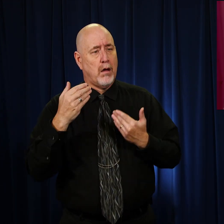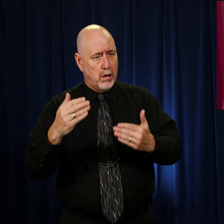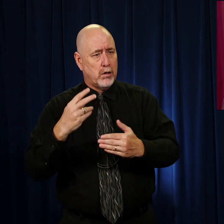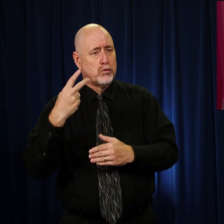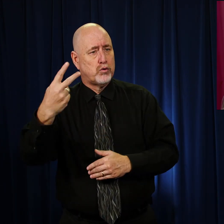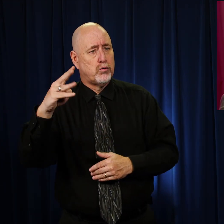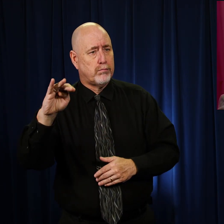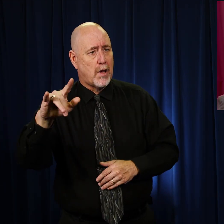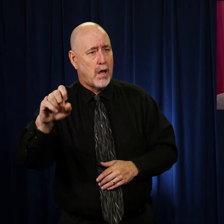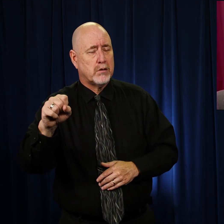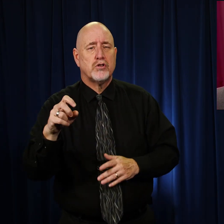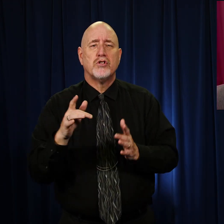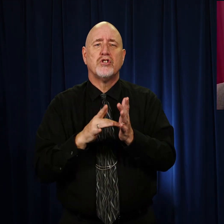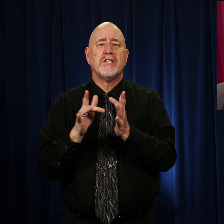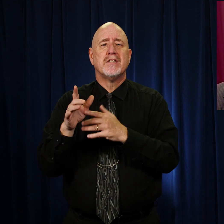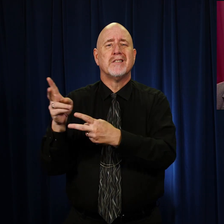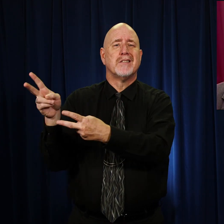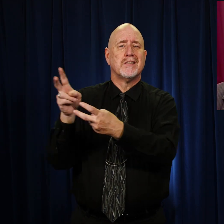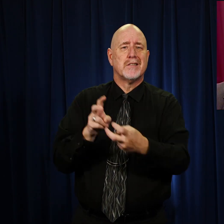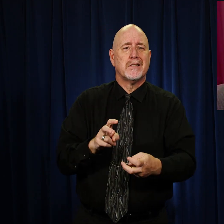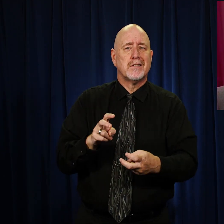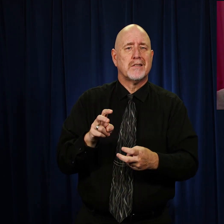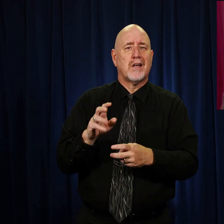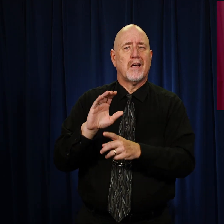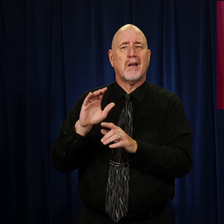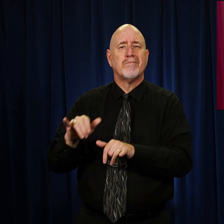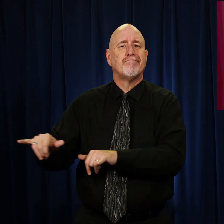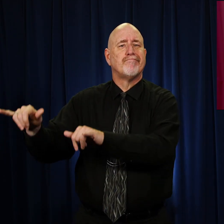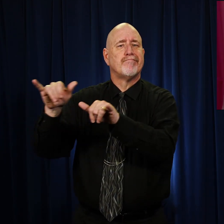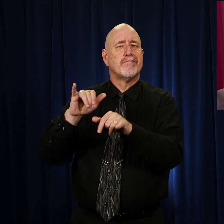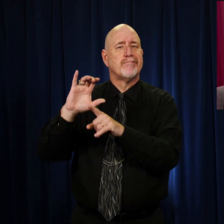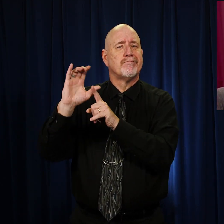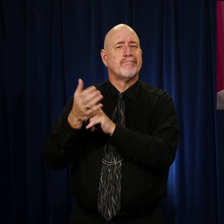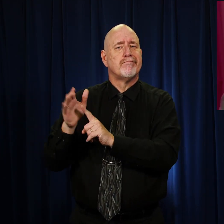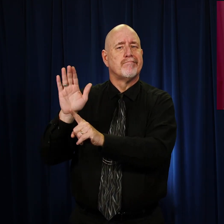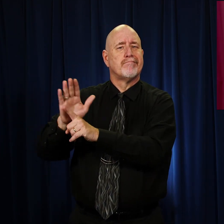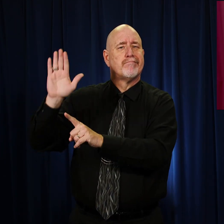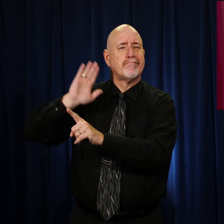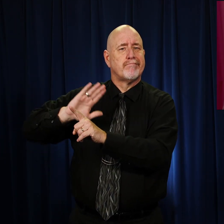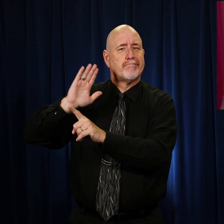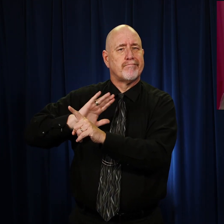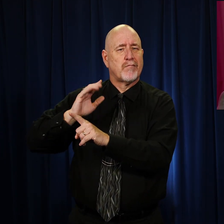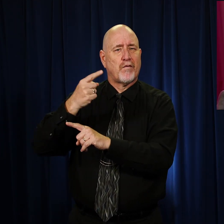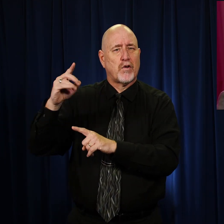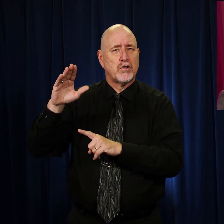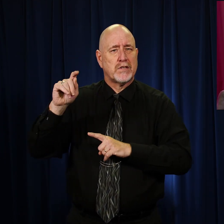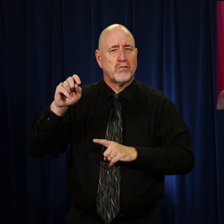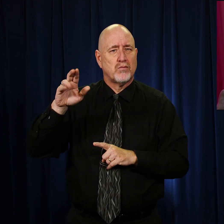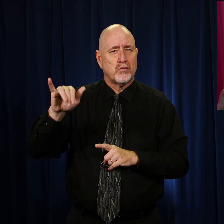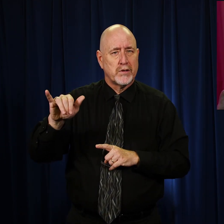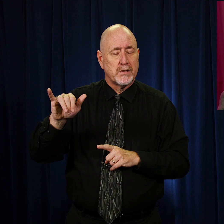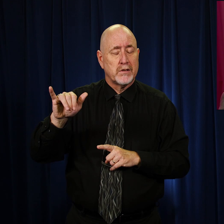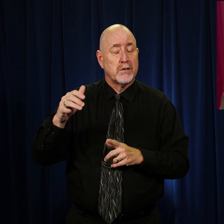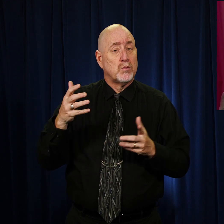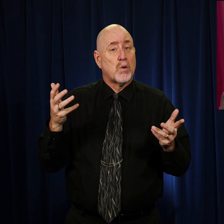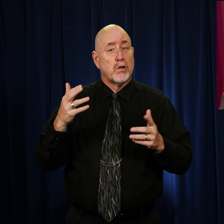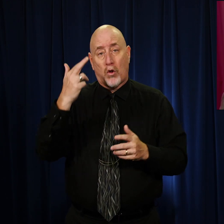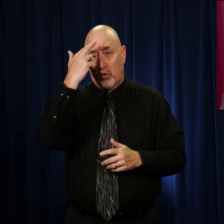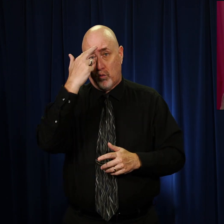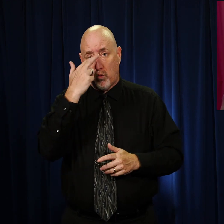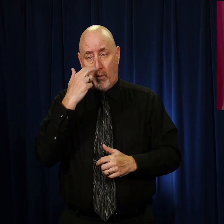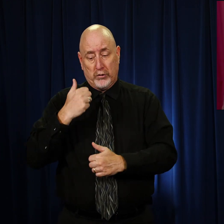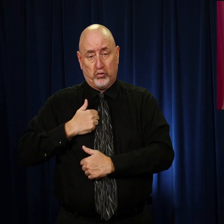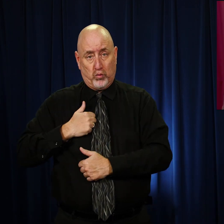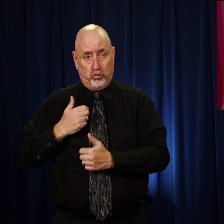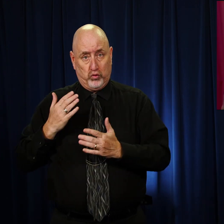2. Now, Jesus is drawing upon a common event that took place in the first century. And that is that the